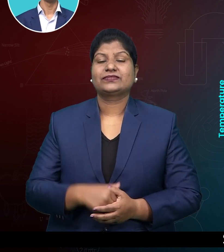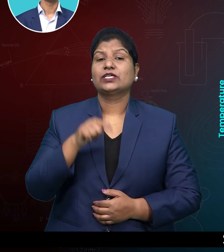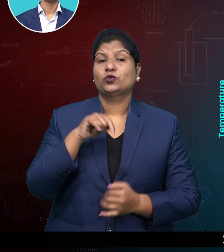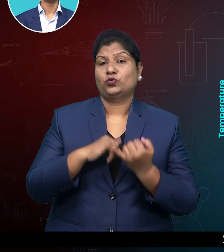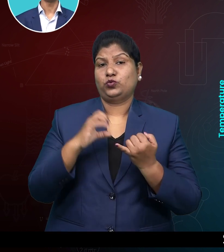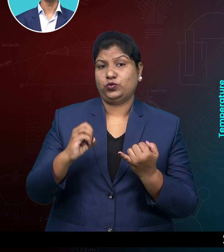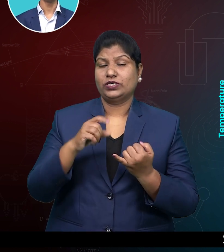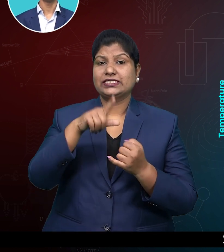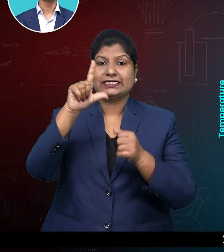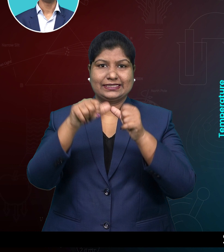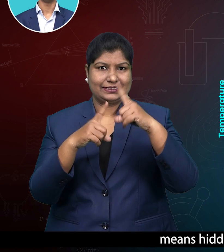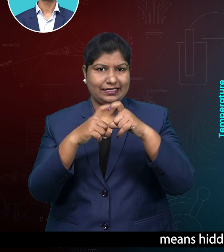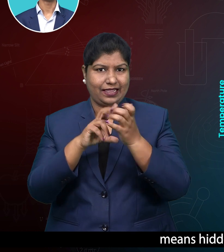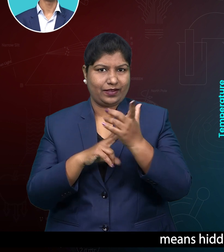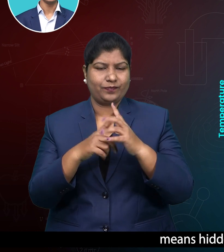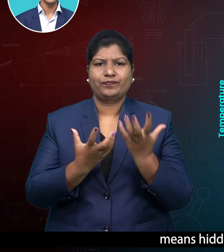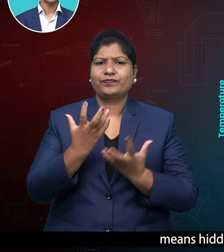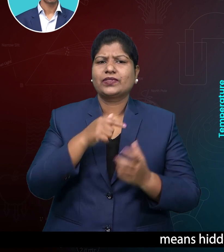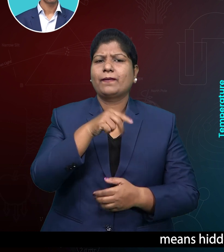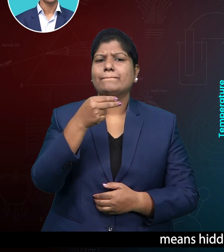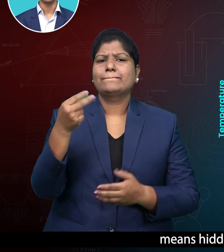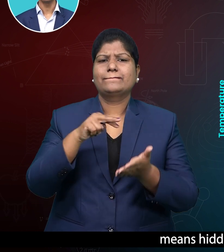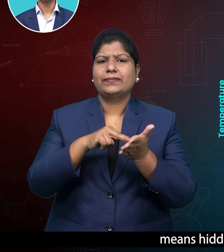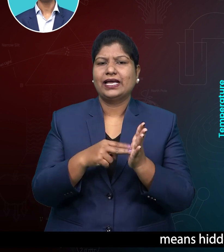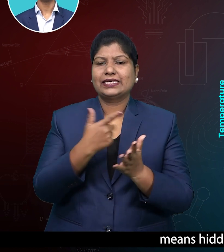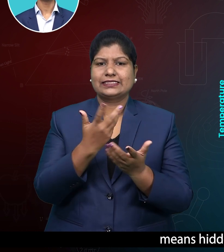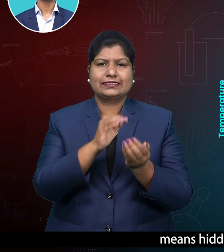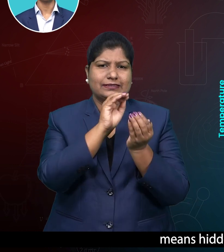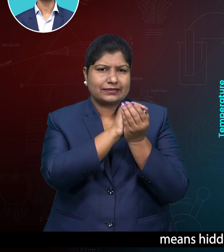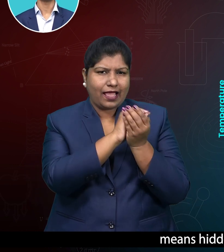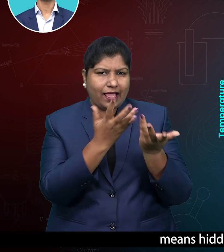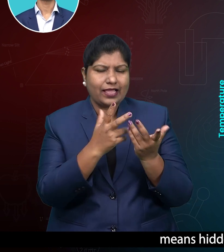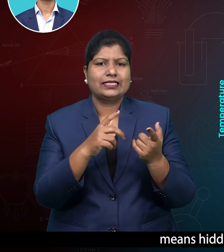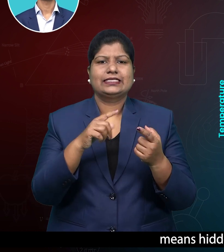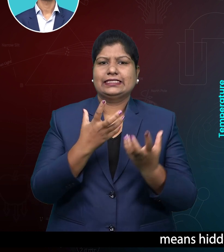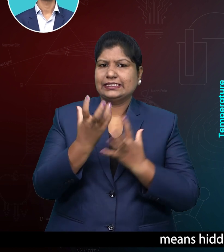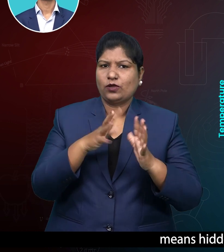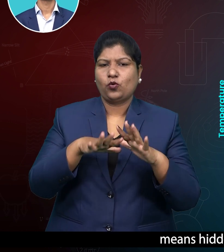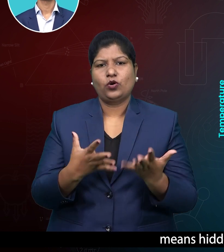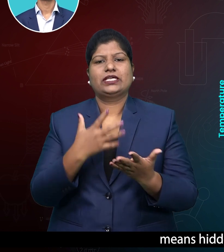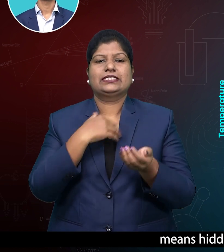So, latent heat means hidden heat or hidden energy.